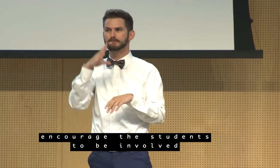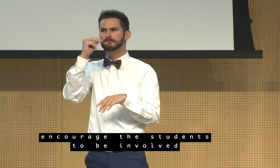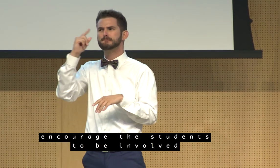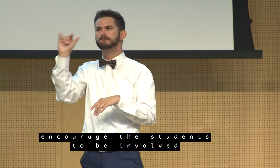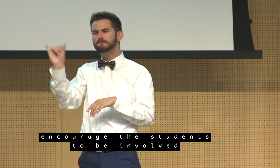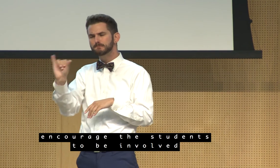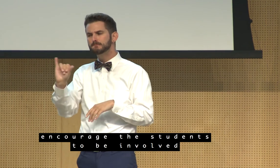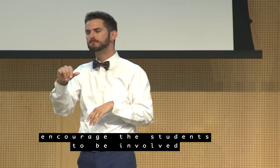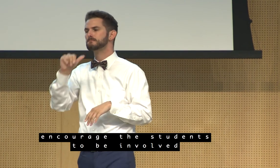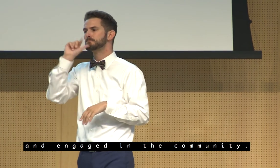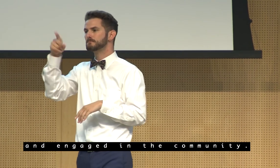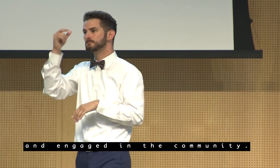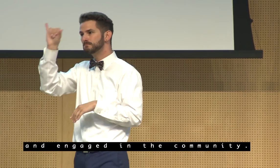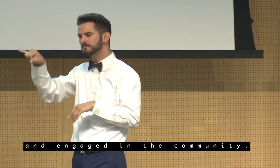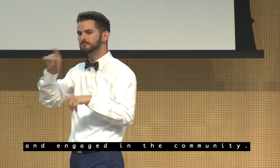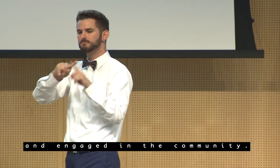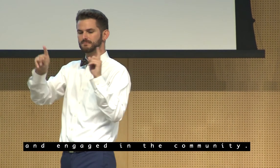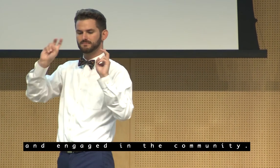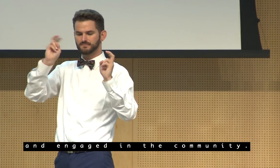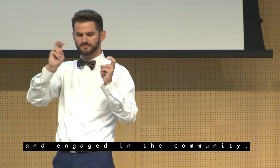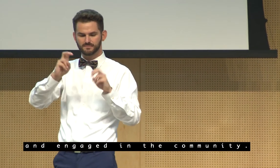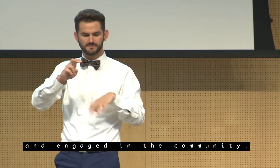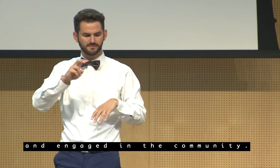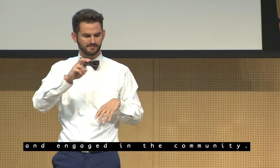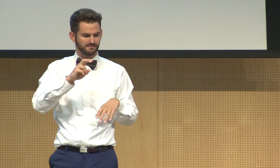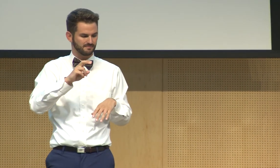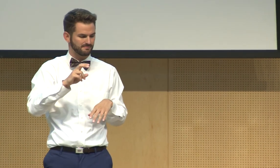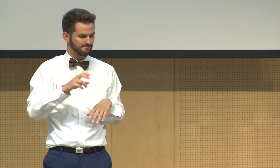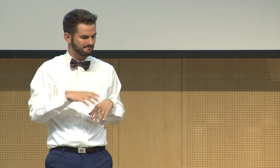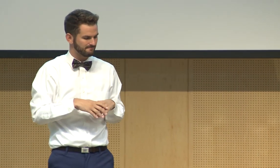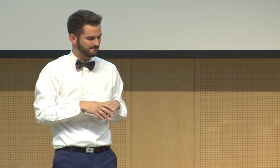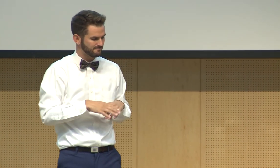to be involved and engaged in the community.